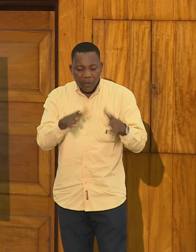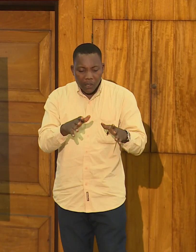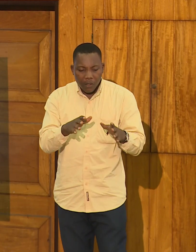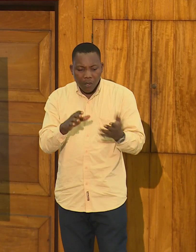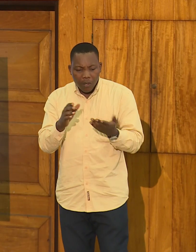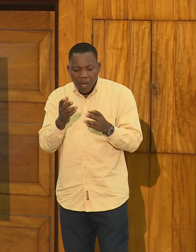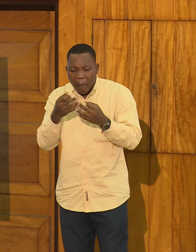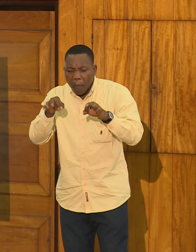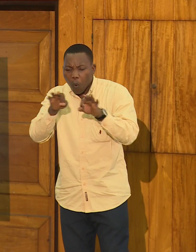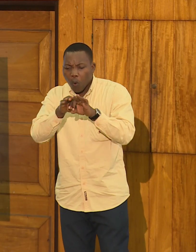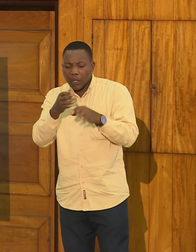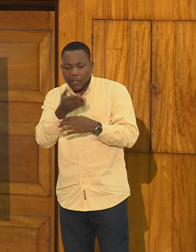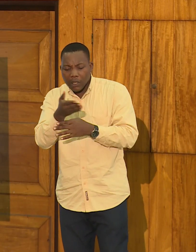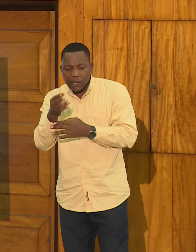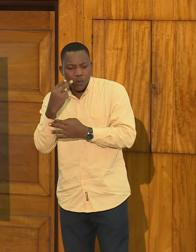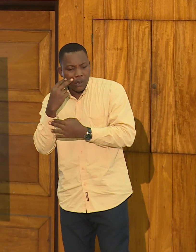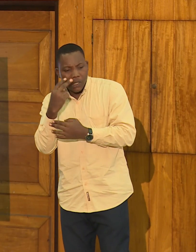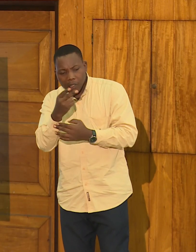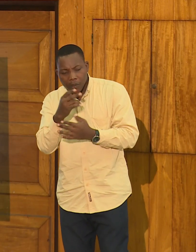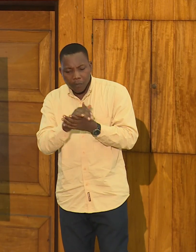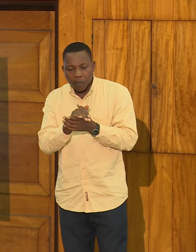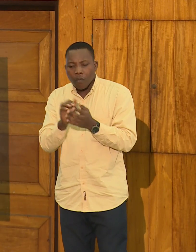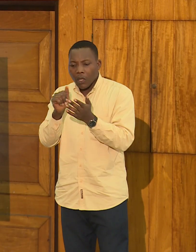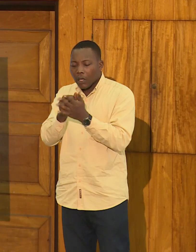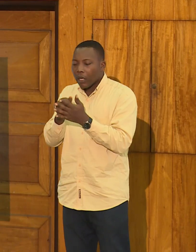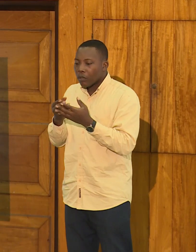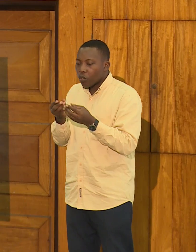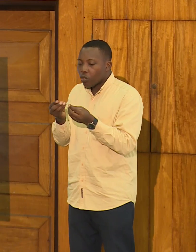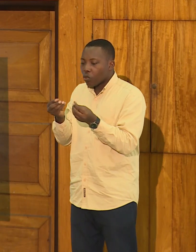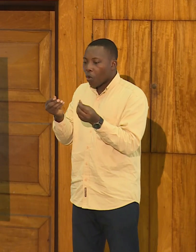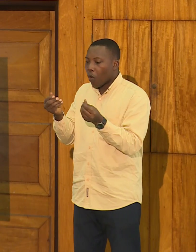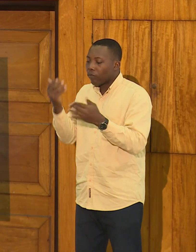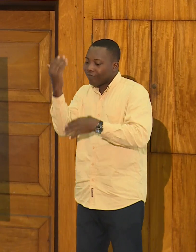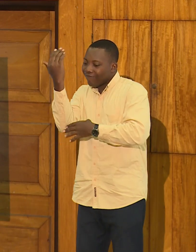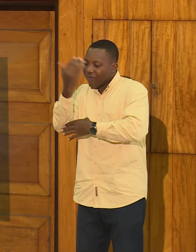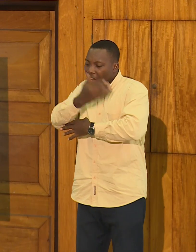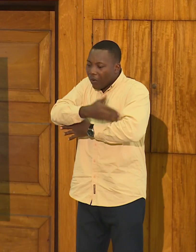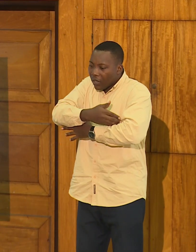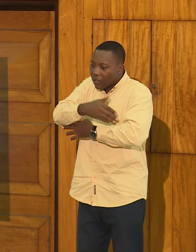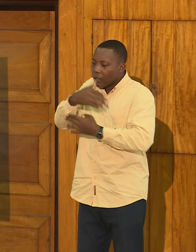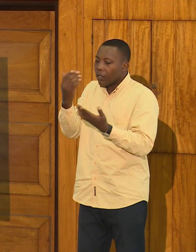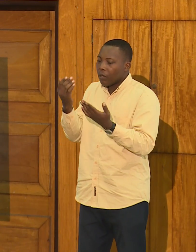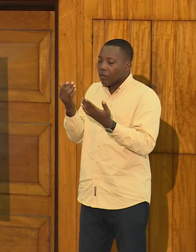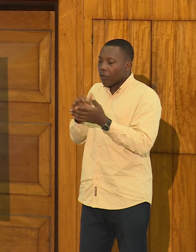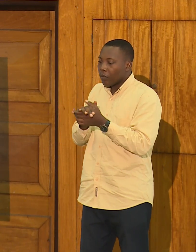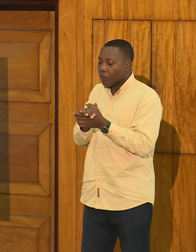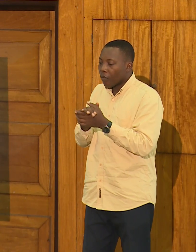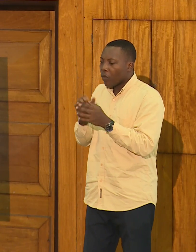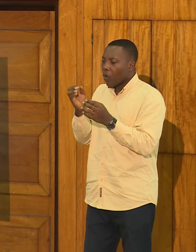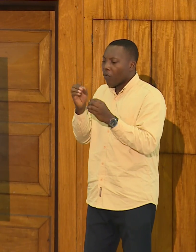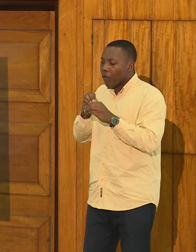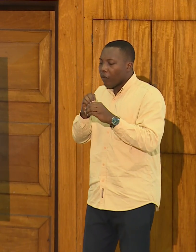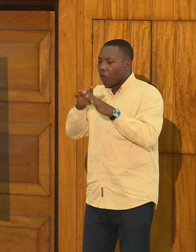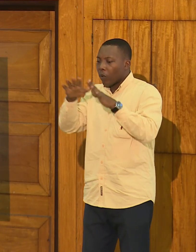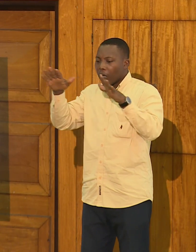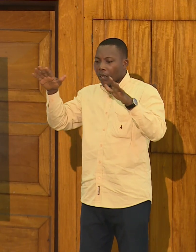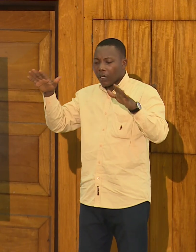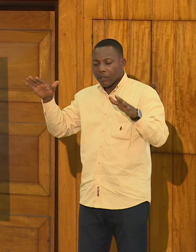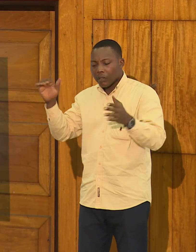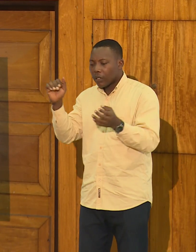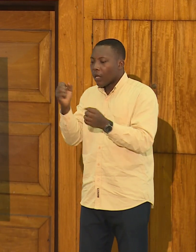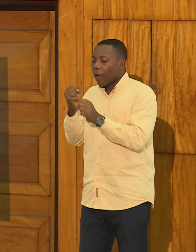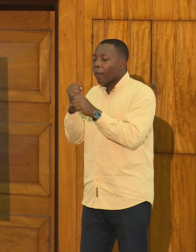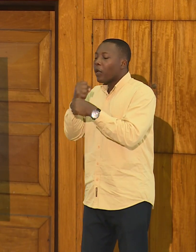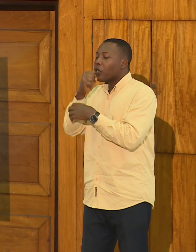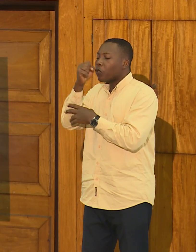the ecological model effectively addressed adherence barriers by considering various levels of influence. We